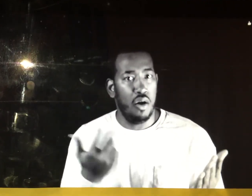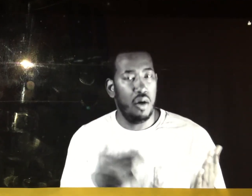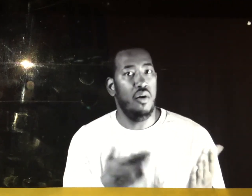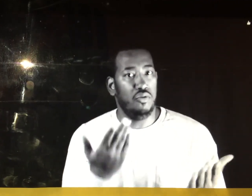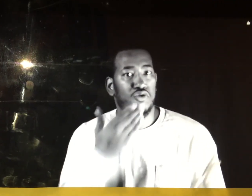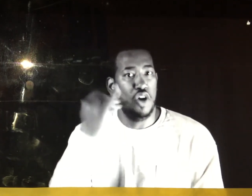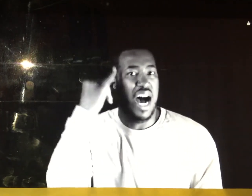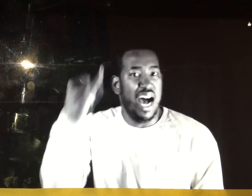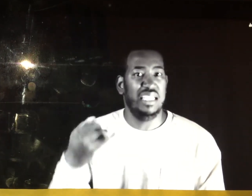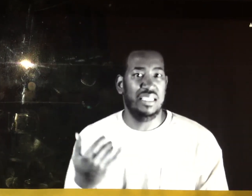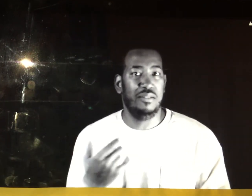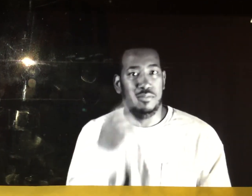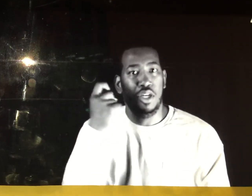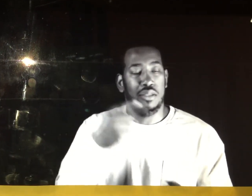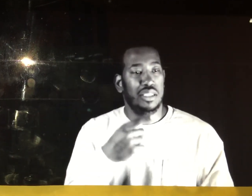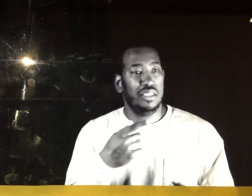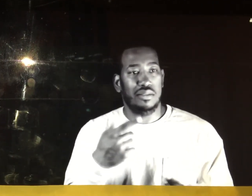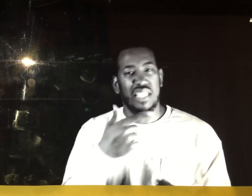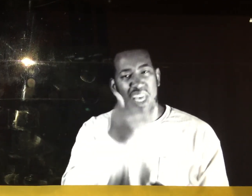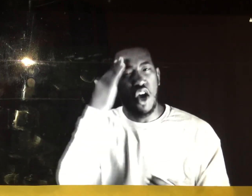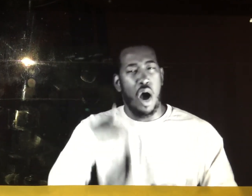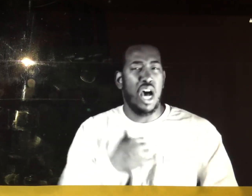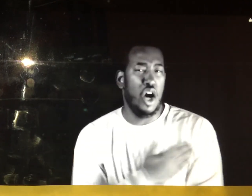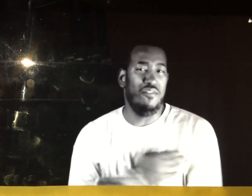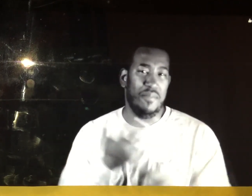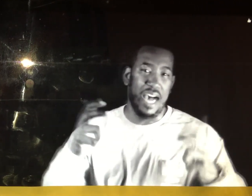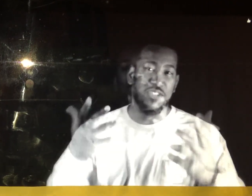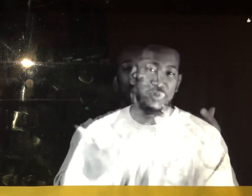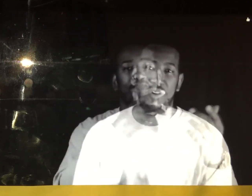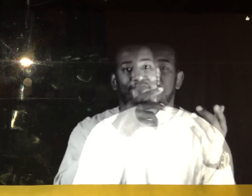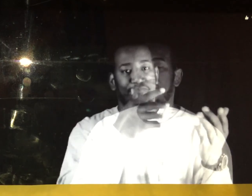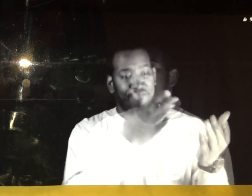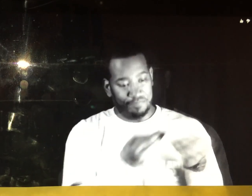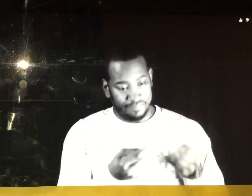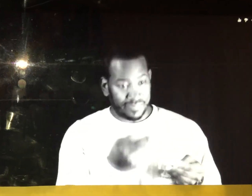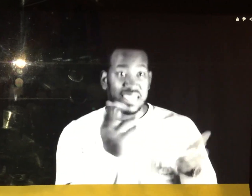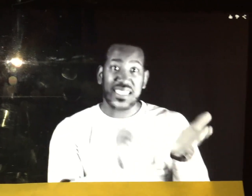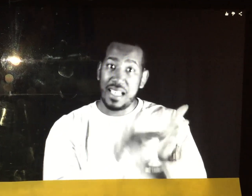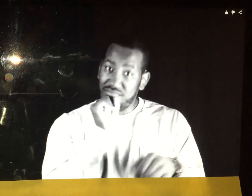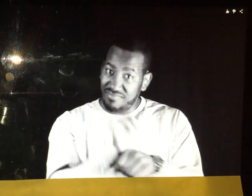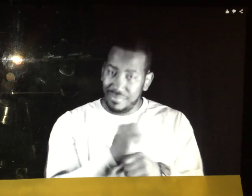I felt like it was a good idea, to know basketball.